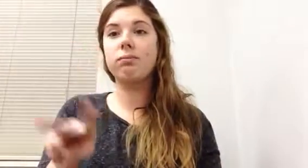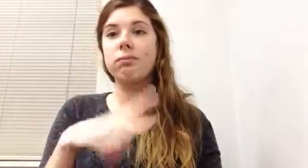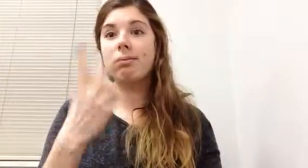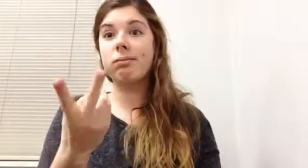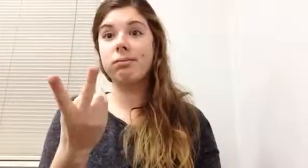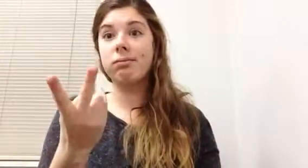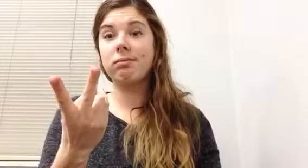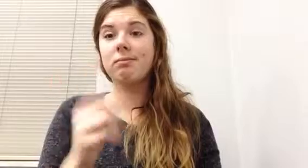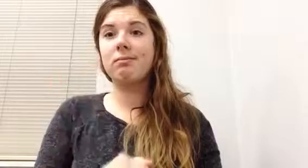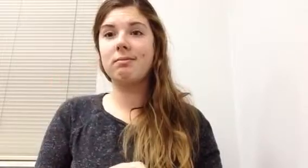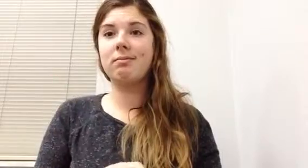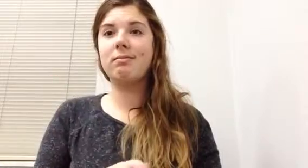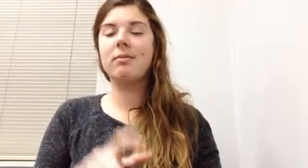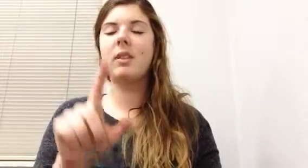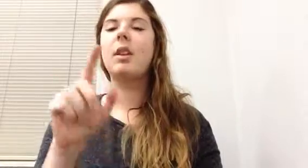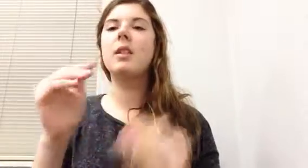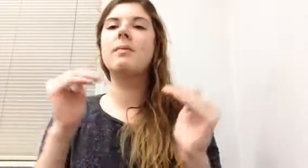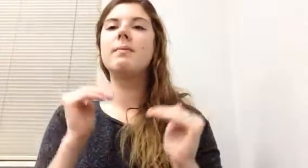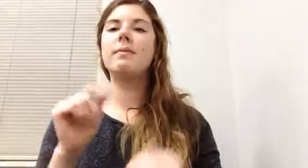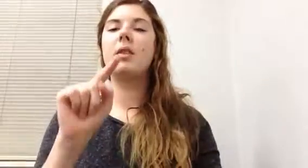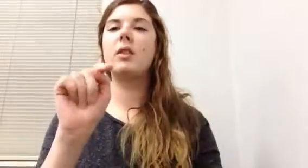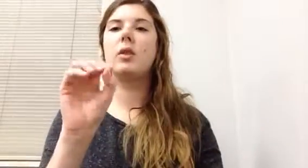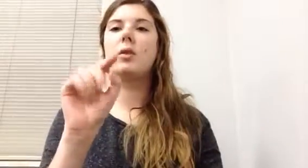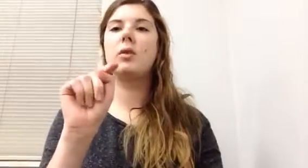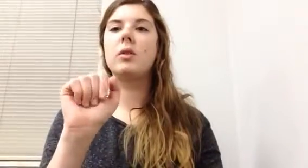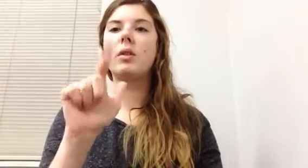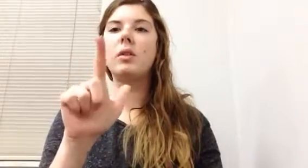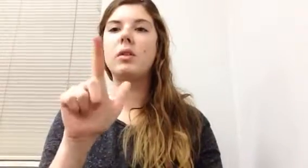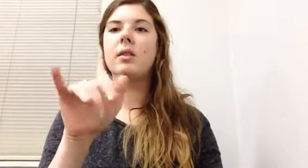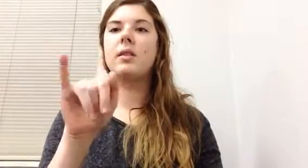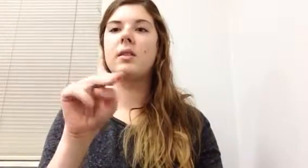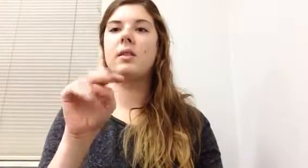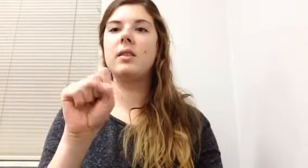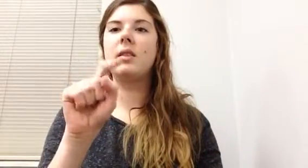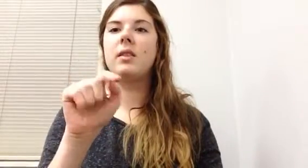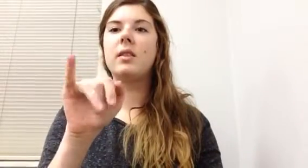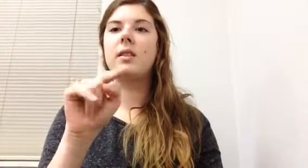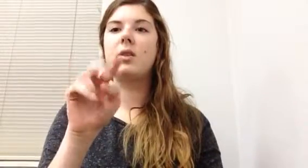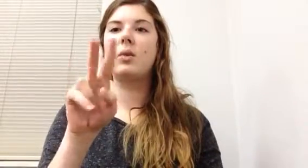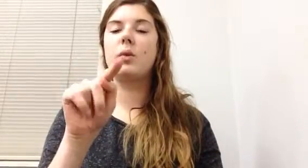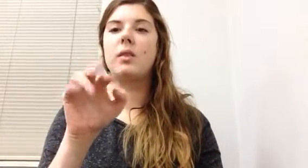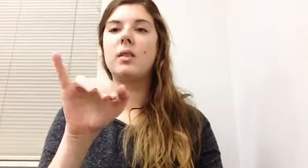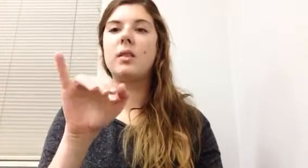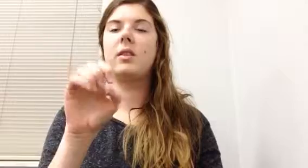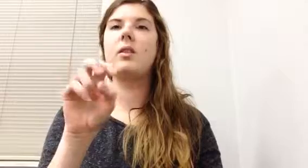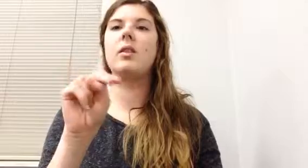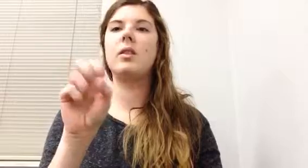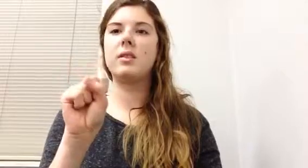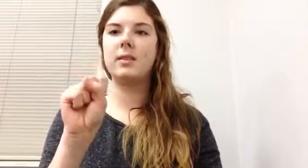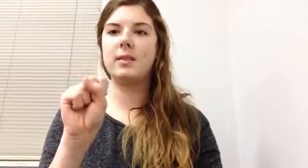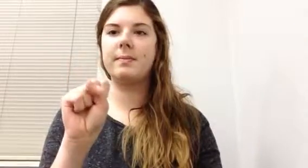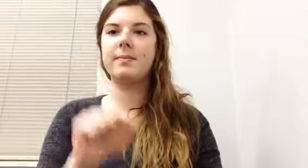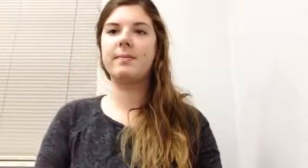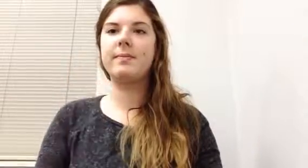Total institutions. Irving Goffman, the person who wrote the book Asylums, he